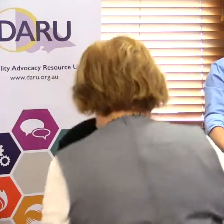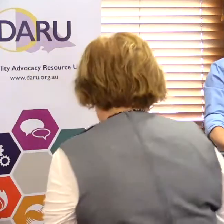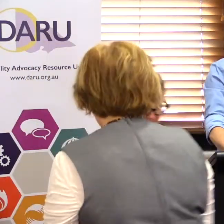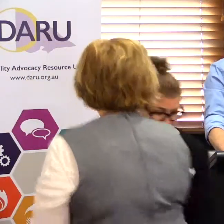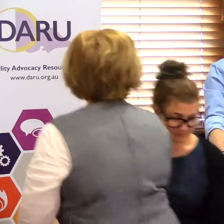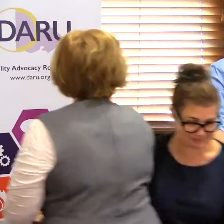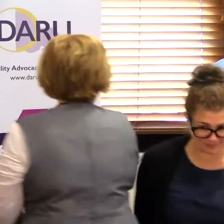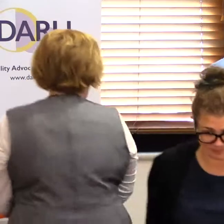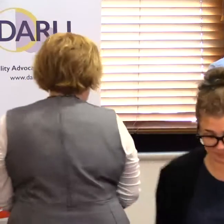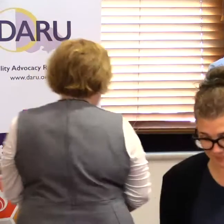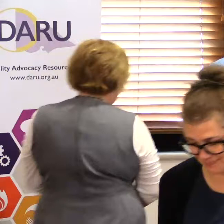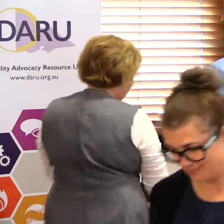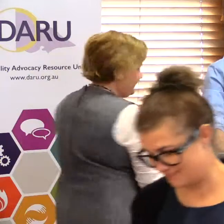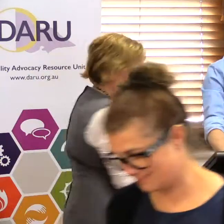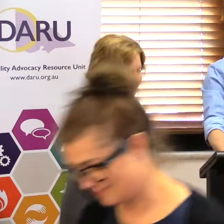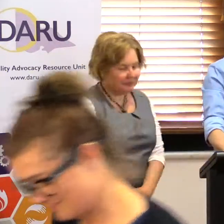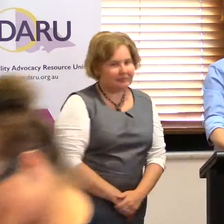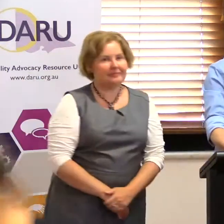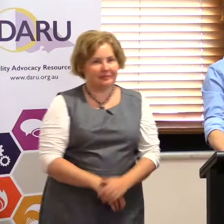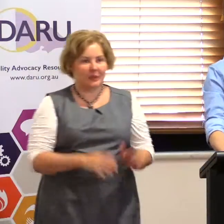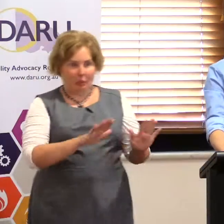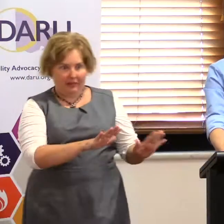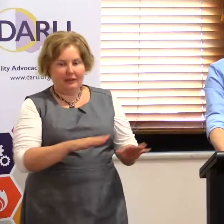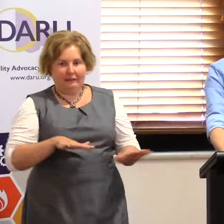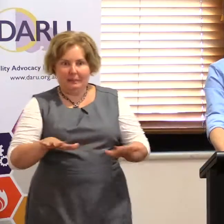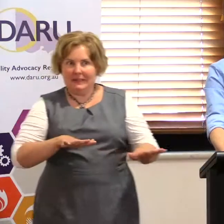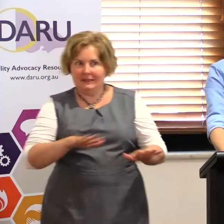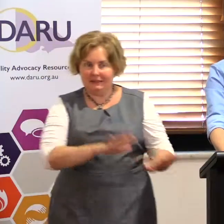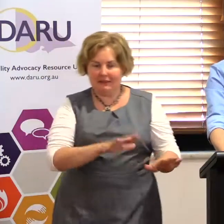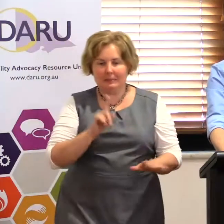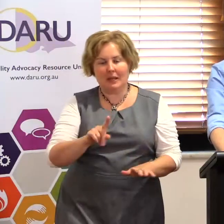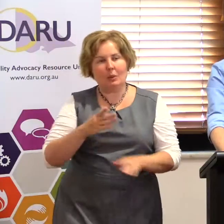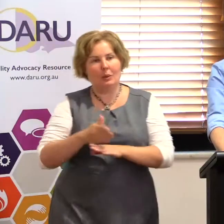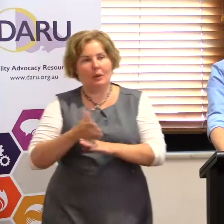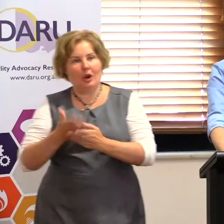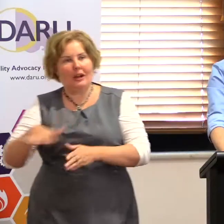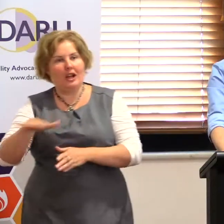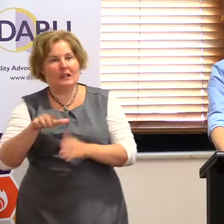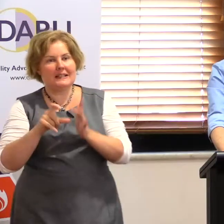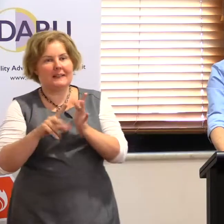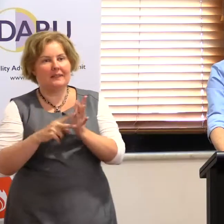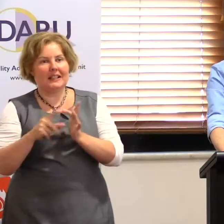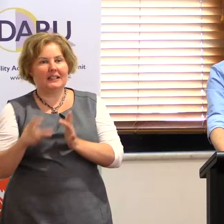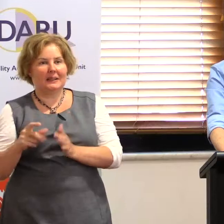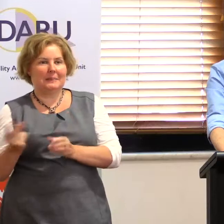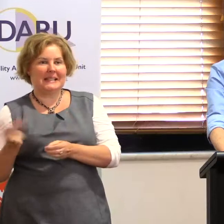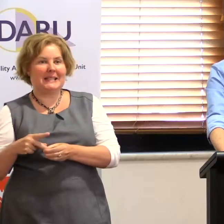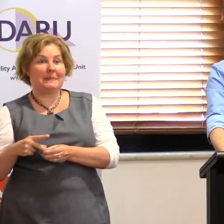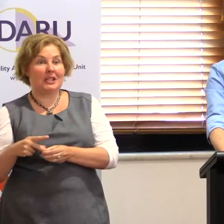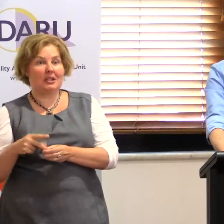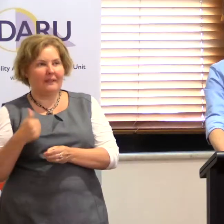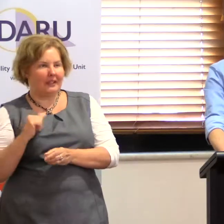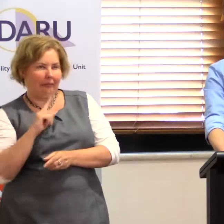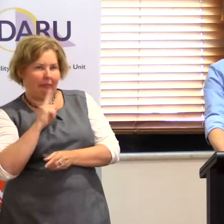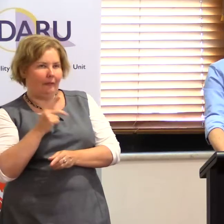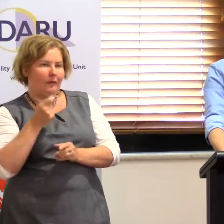So as well as all that, we're quite busy, but we're also working on the area of civic participation. So I think I've mentioned it a few times at these forums,